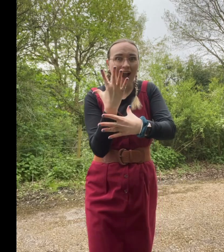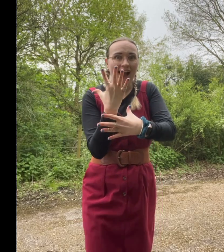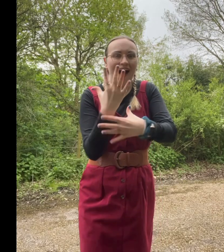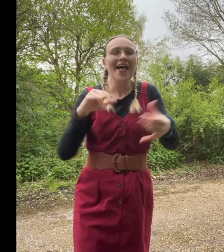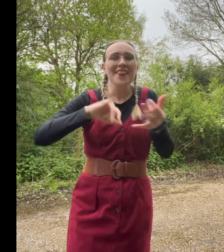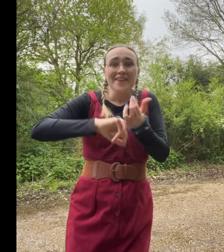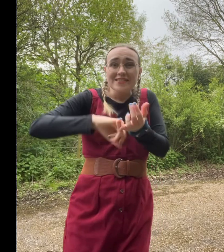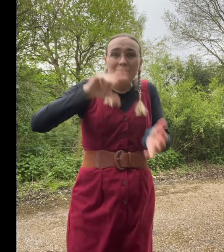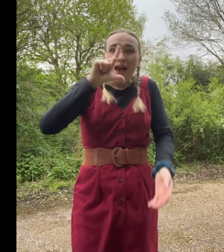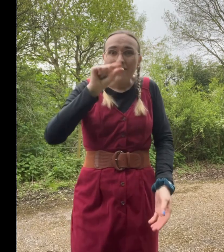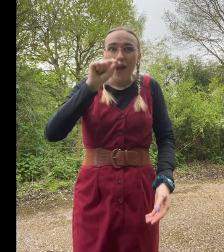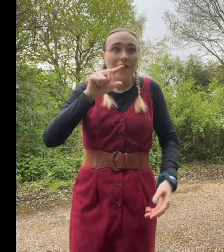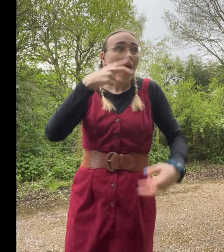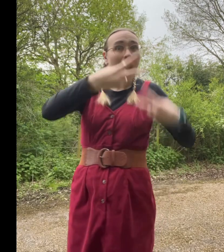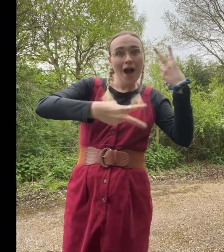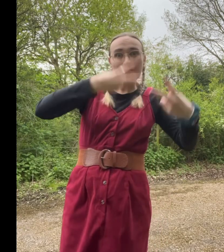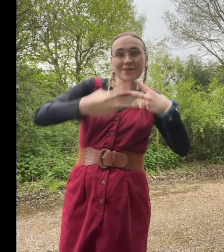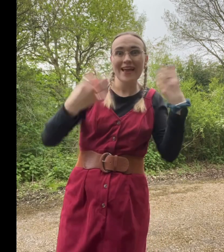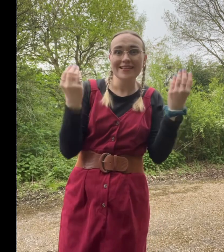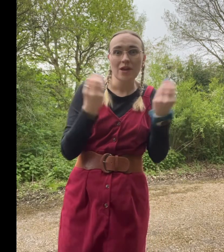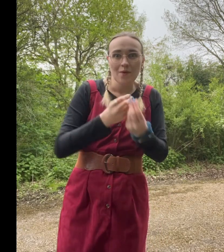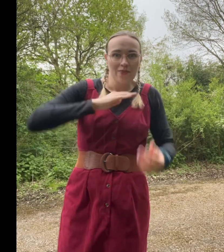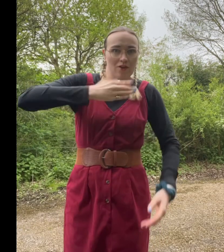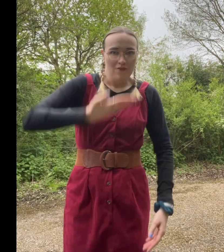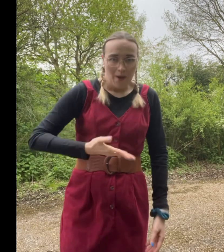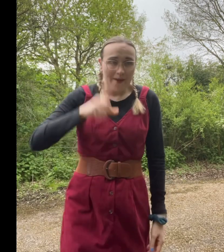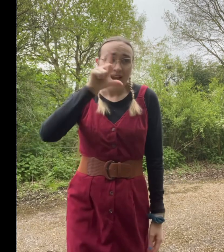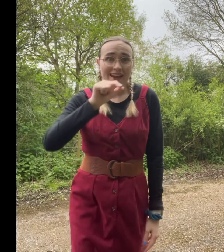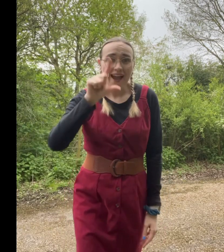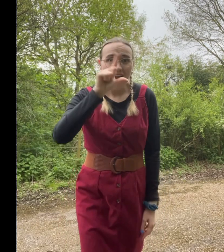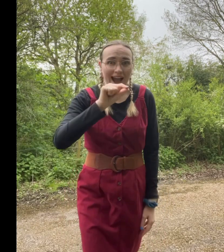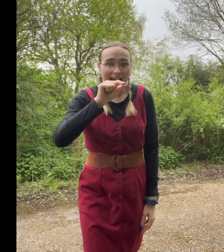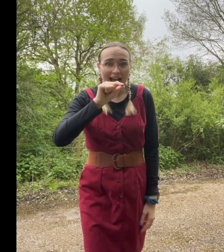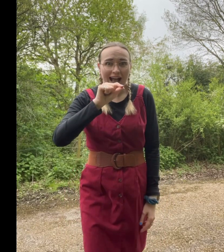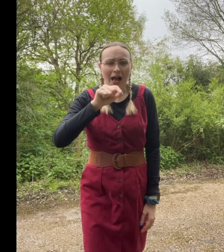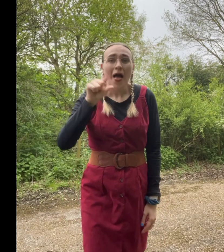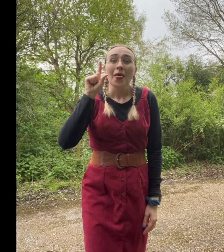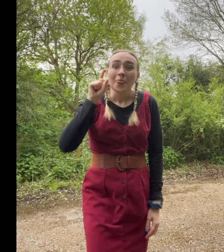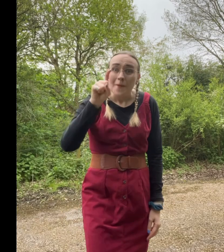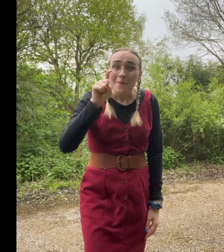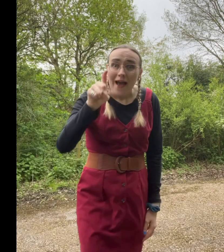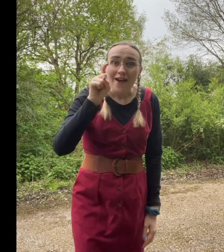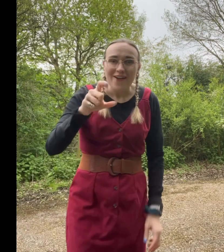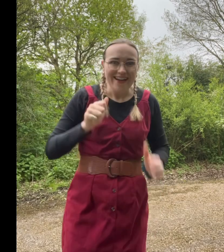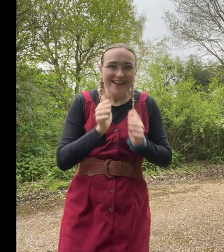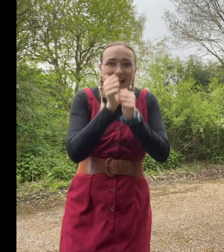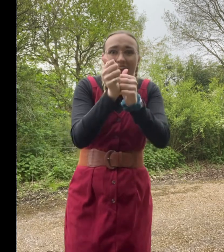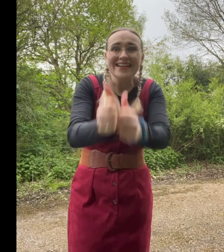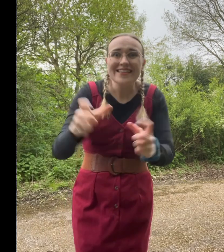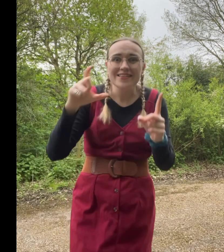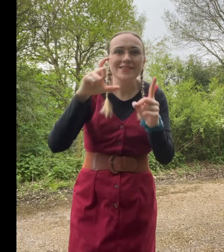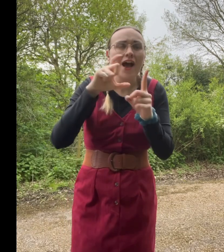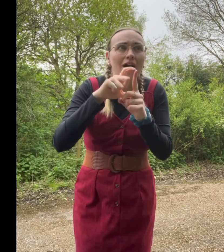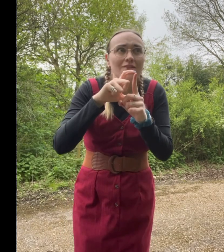The sparrow harmonising with the robin, the parrot guiding the dove, the